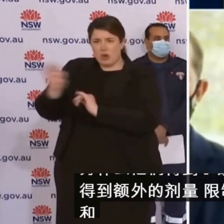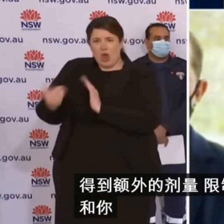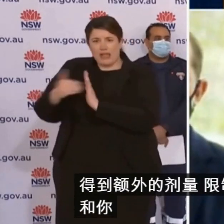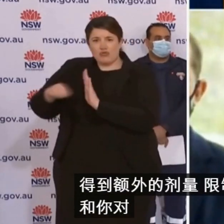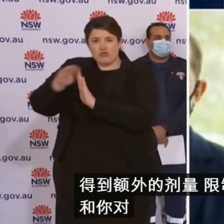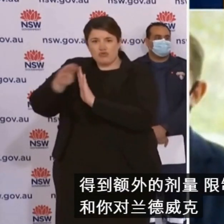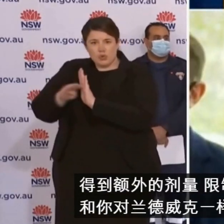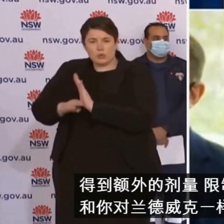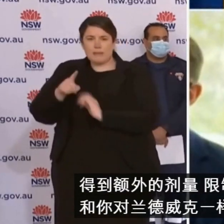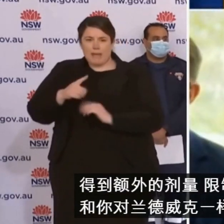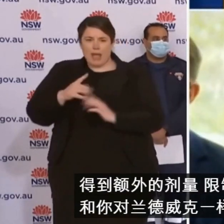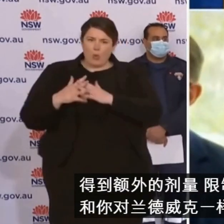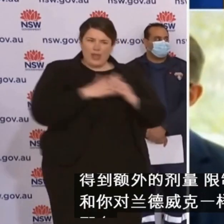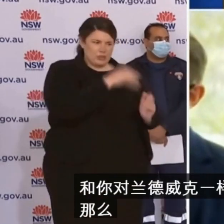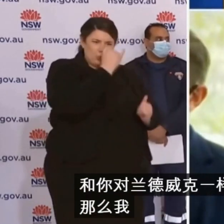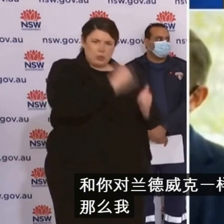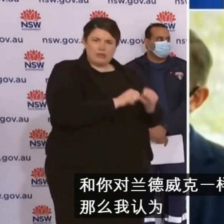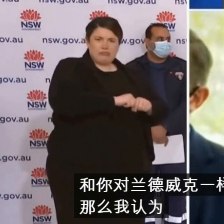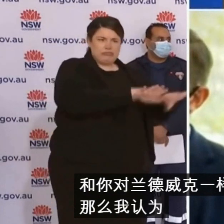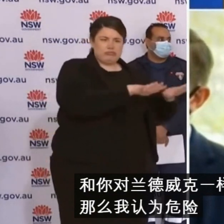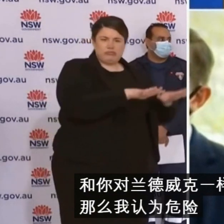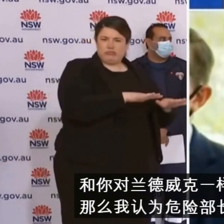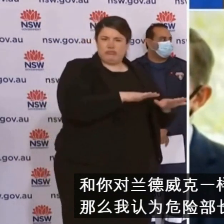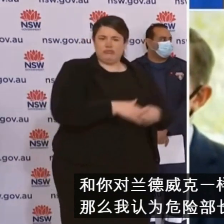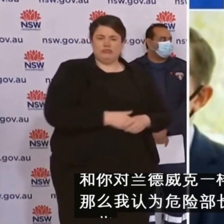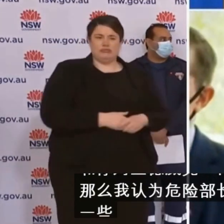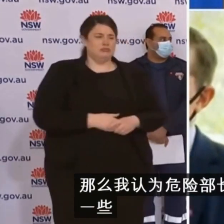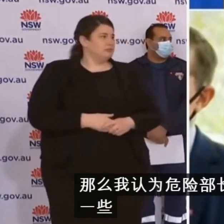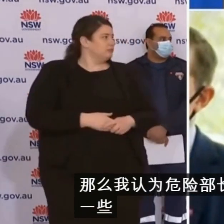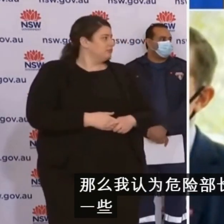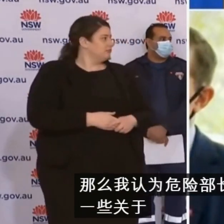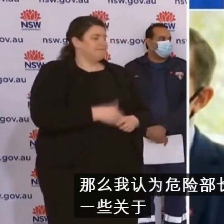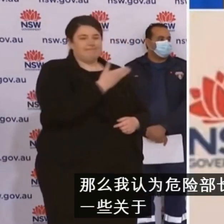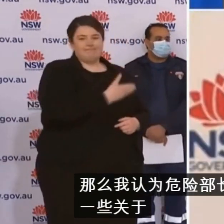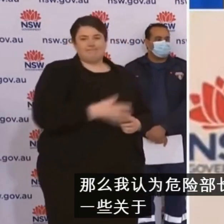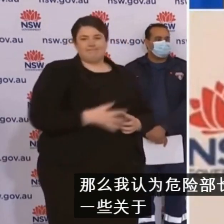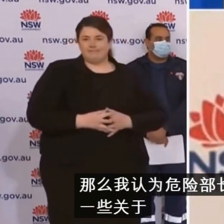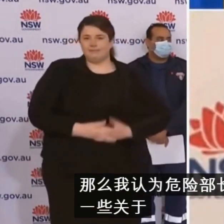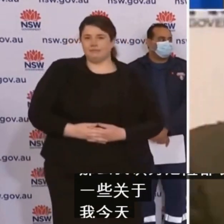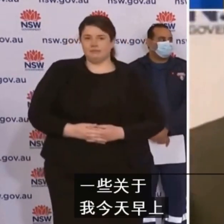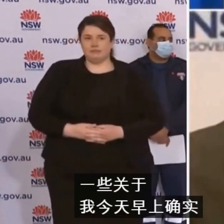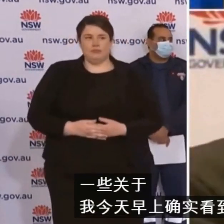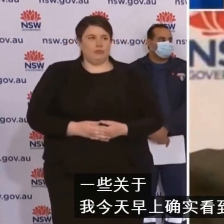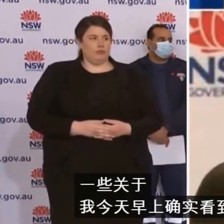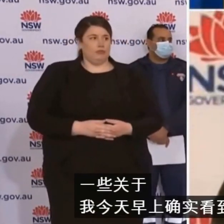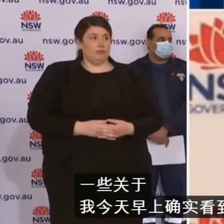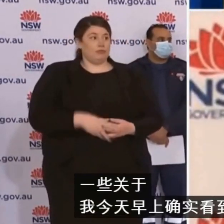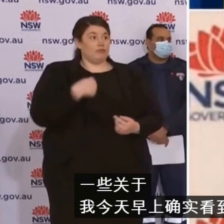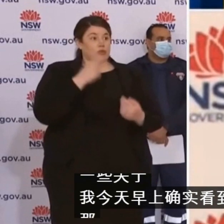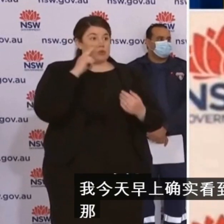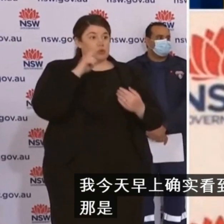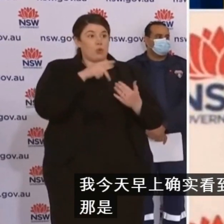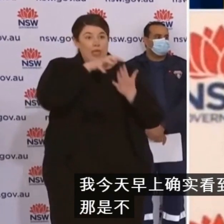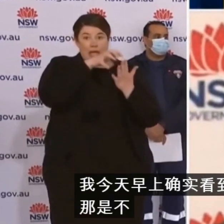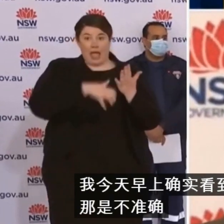are as concerned as you are about Randwick? So is there any... I think Minister Hazzard has some information on that. But I did see the article this